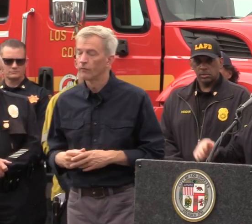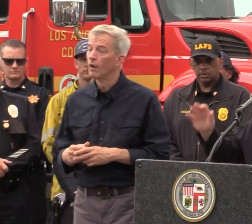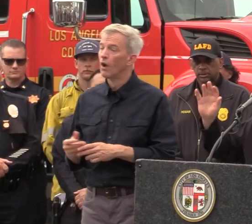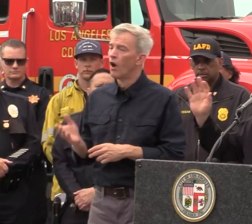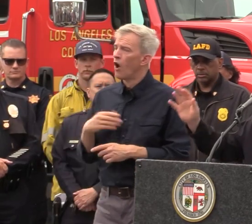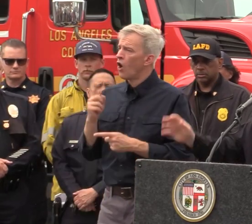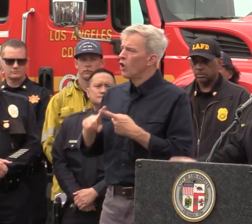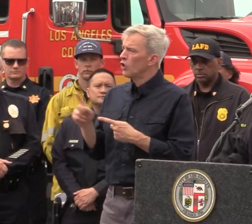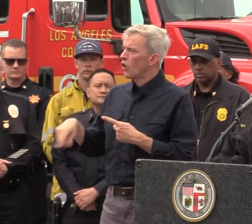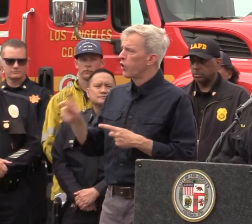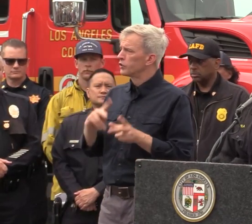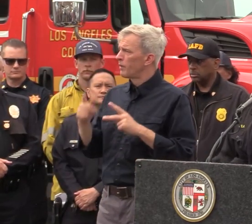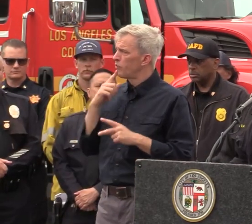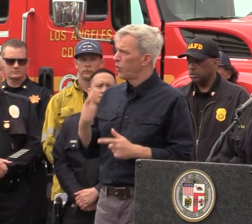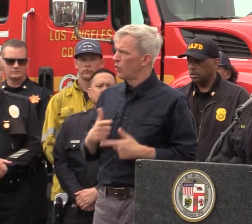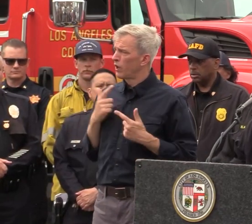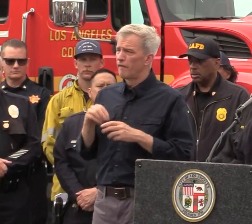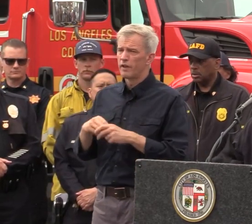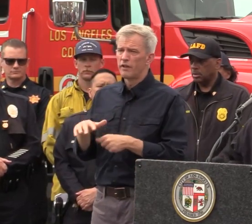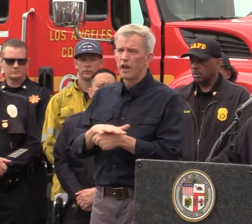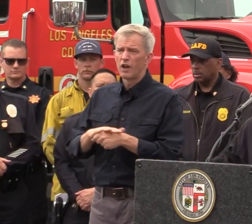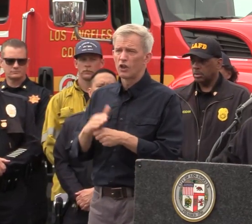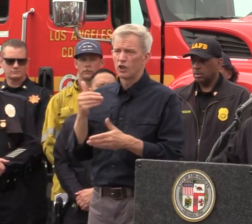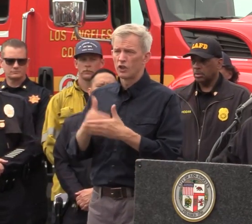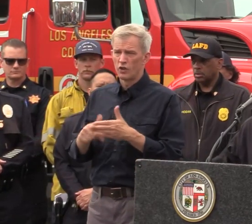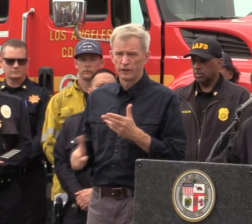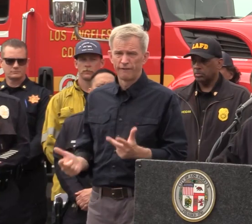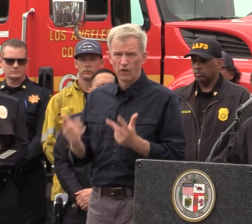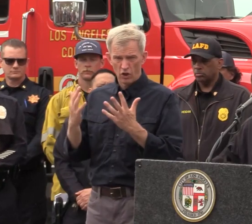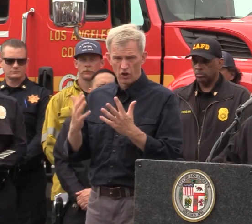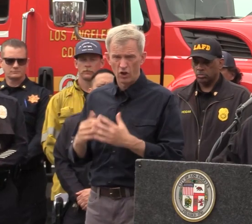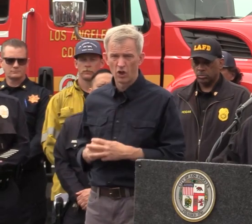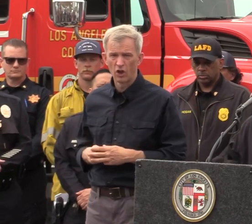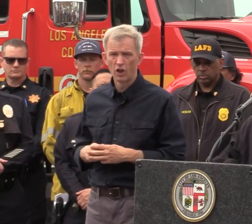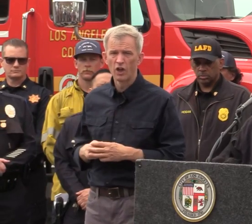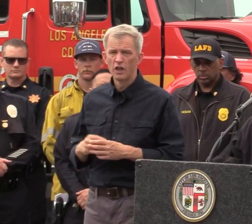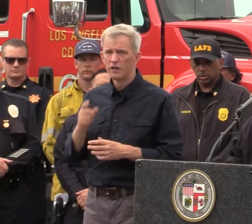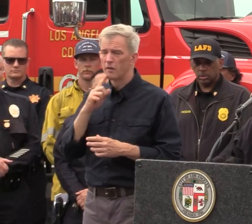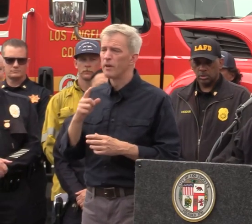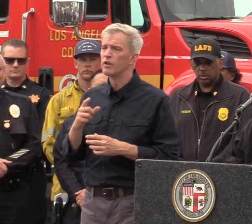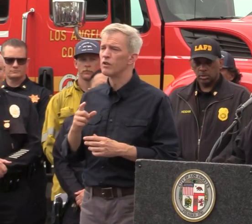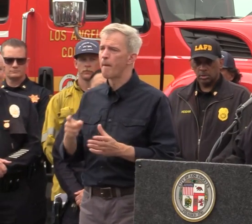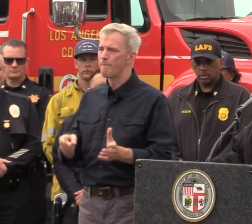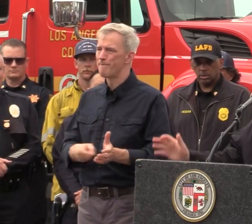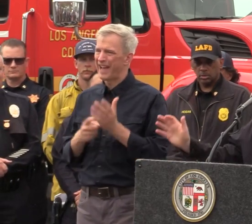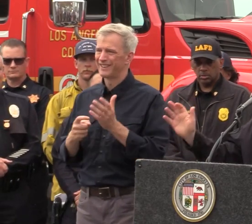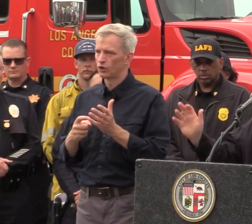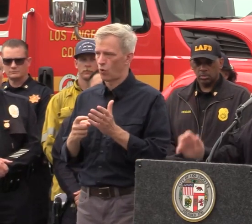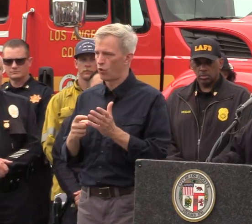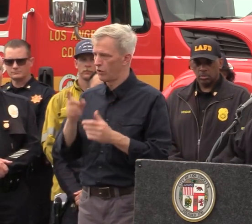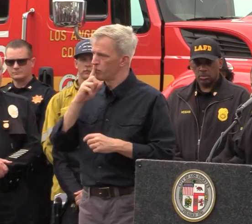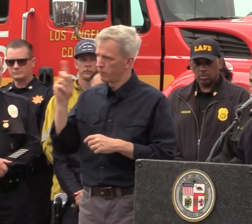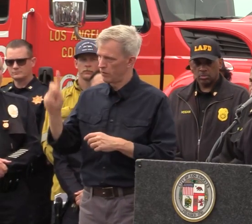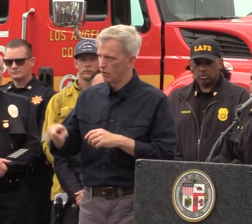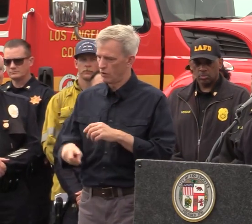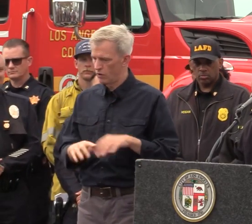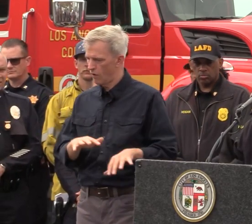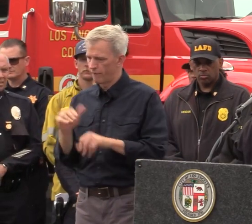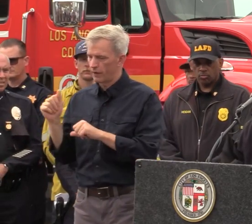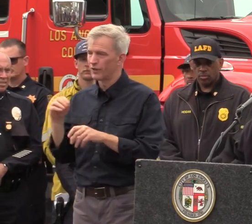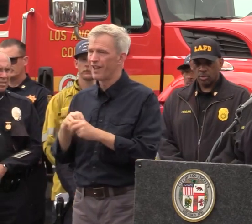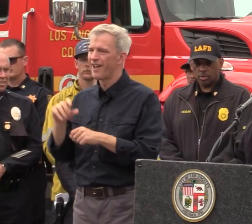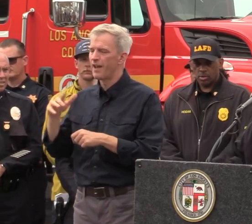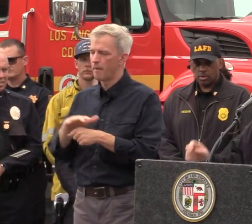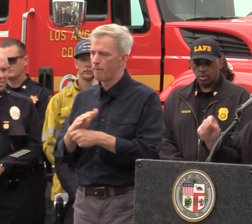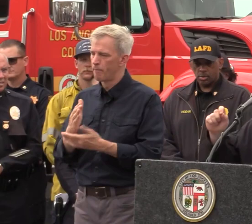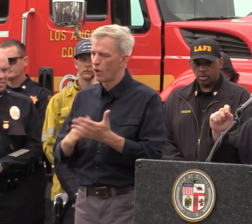word today to those who live in the areas near this fire. There have been mandatory evacuations in areas of Los Angeles